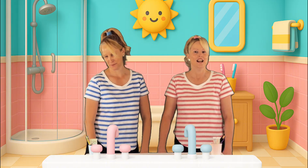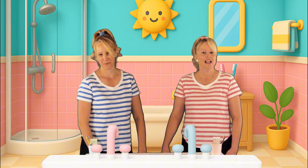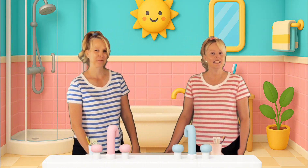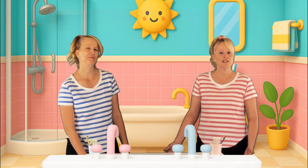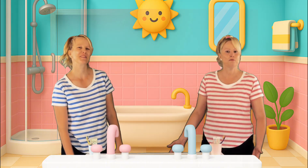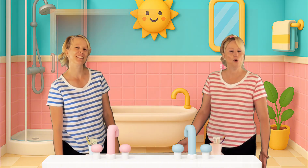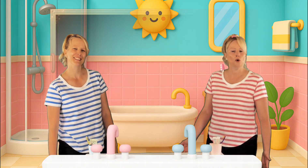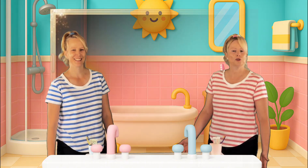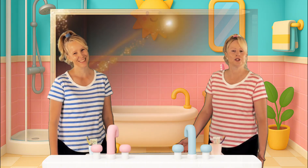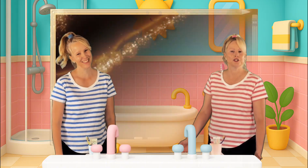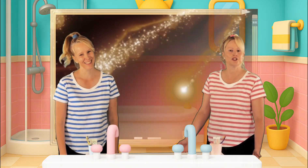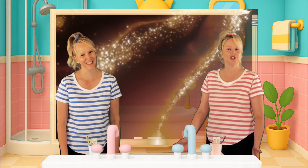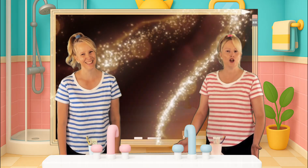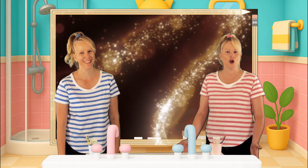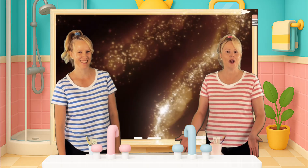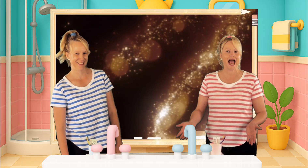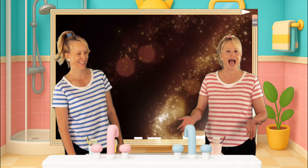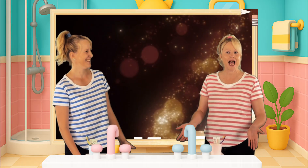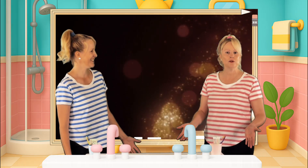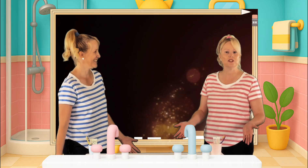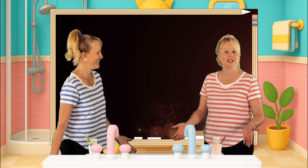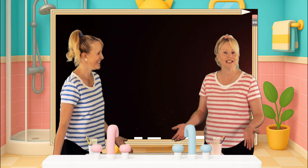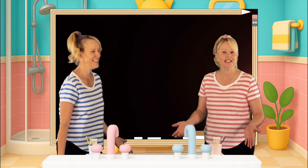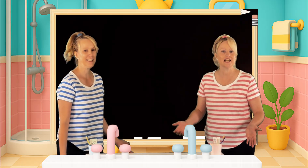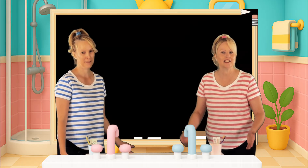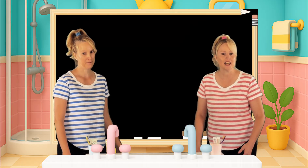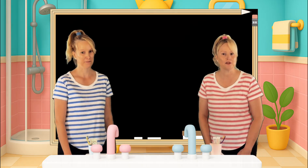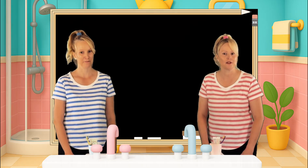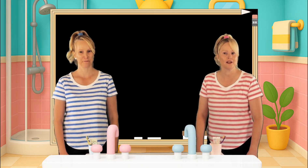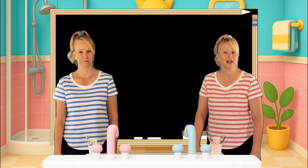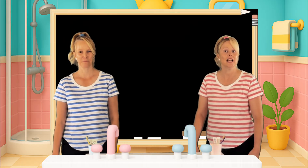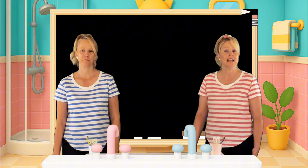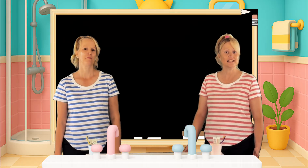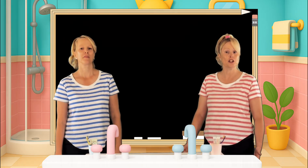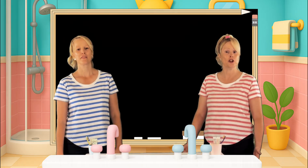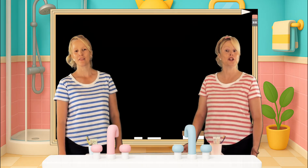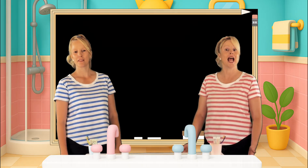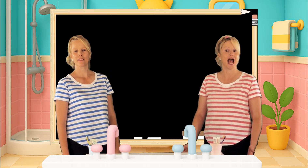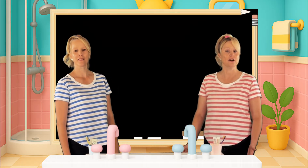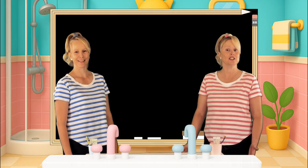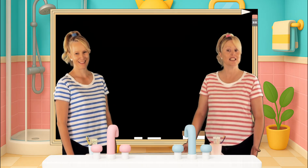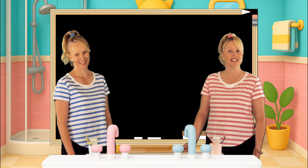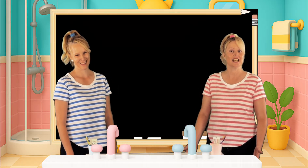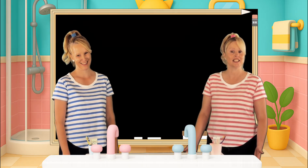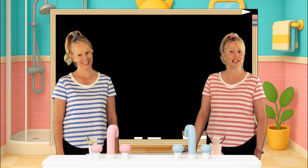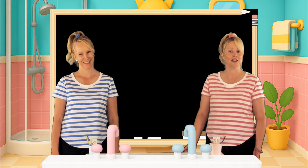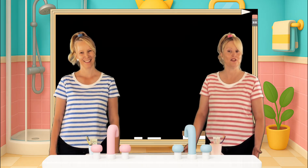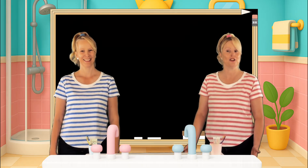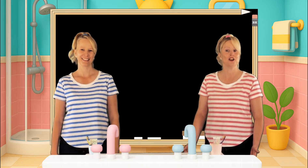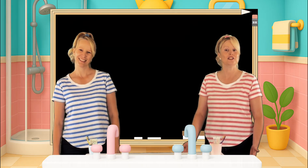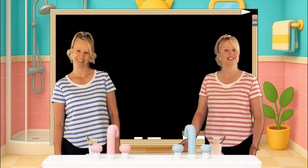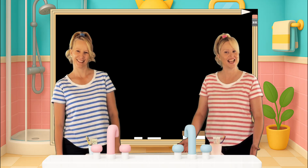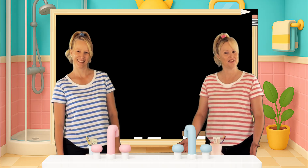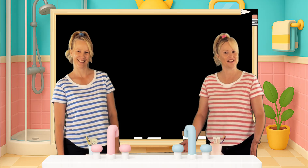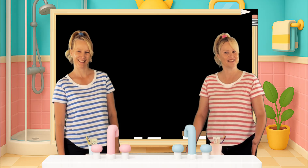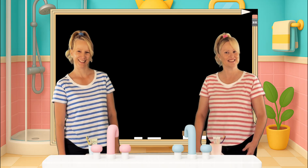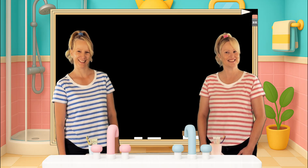It's important to know how to clean our teeth. Let's learn how to clean our teeth together.